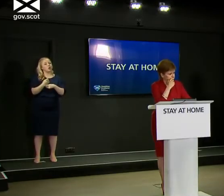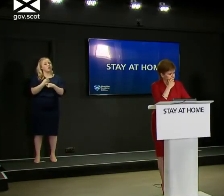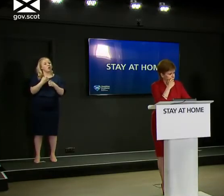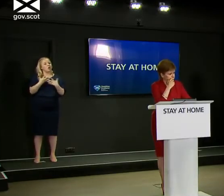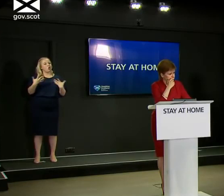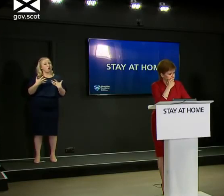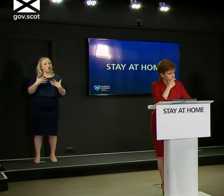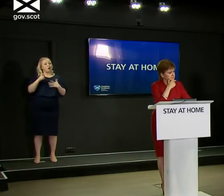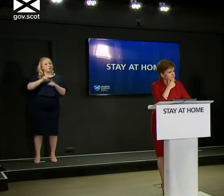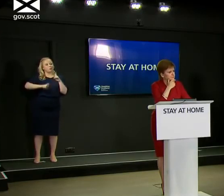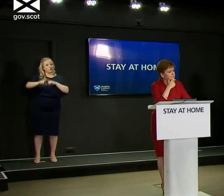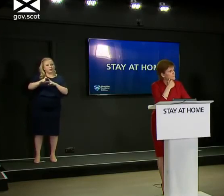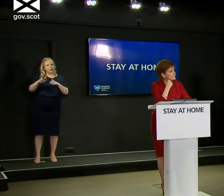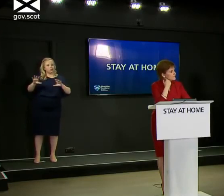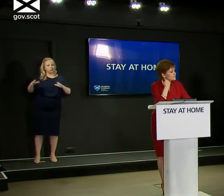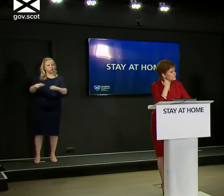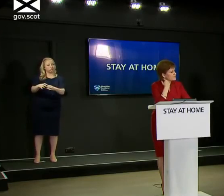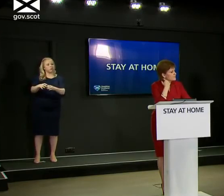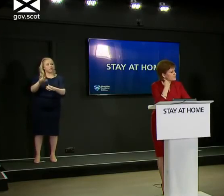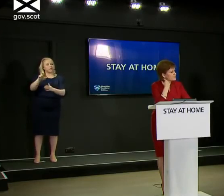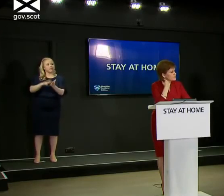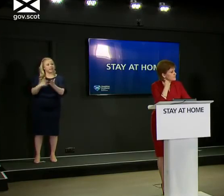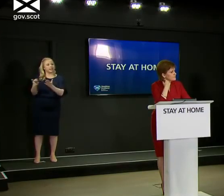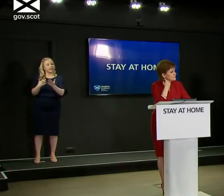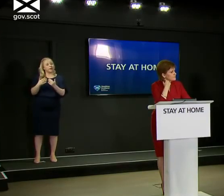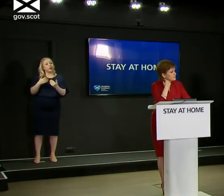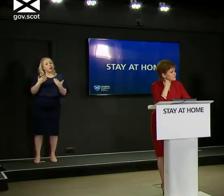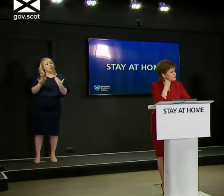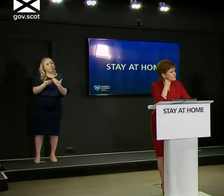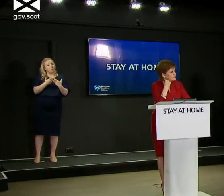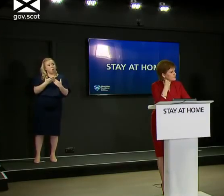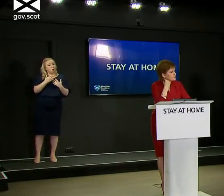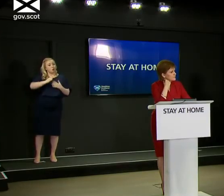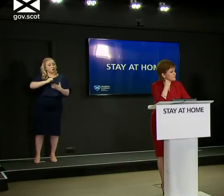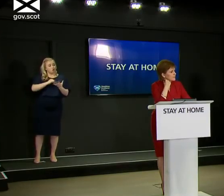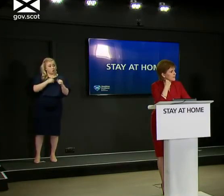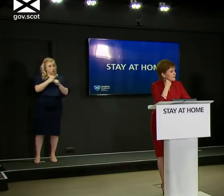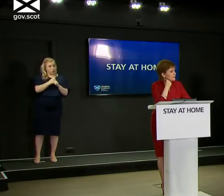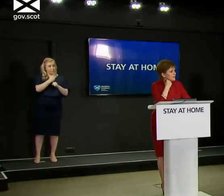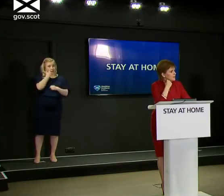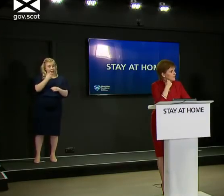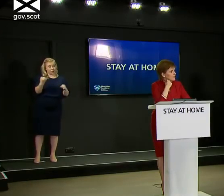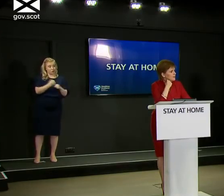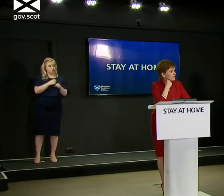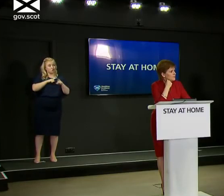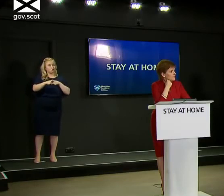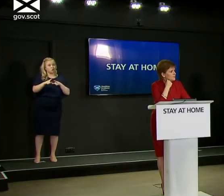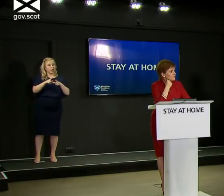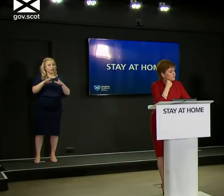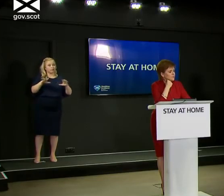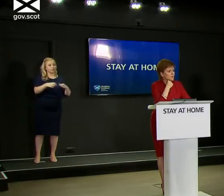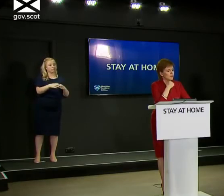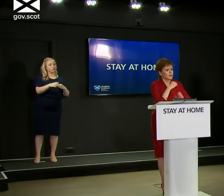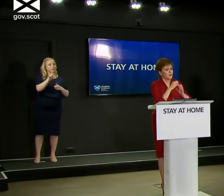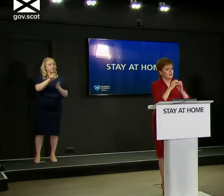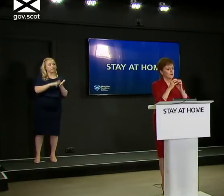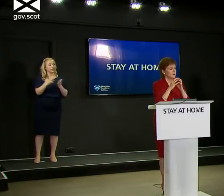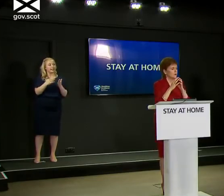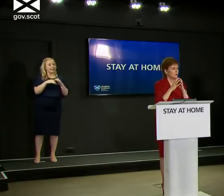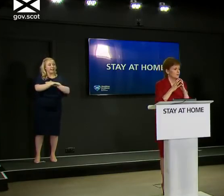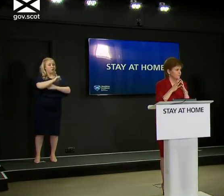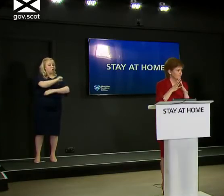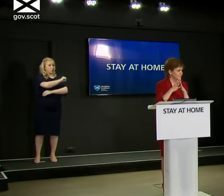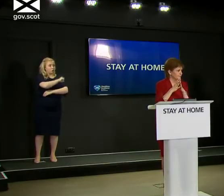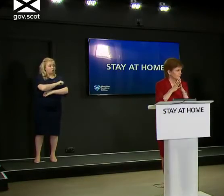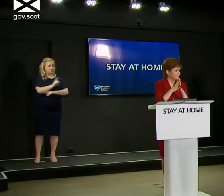virus in the community. Is there more the Scottish Government can do to suppress COVID-19 in hospitals? And if so, what are you looking at to do that?